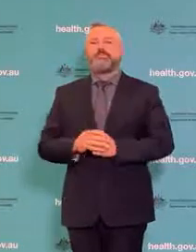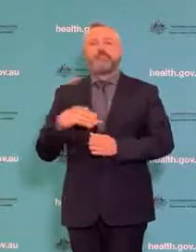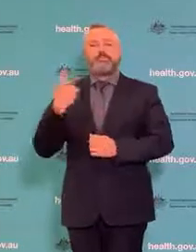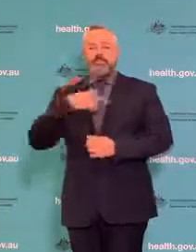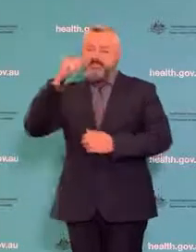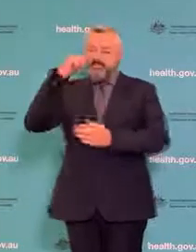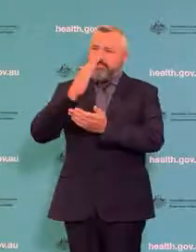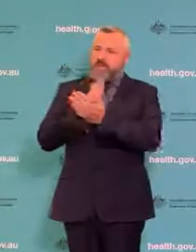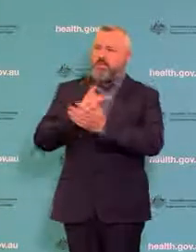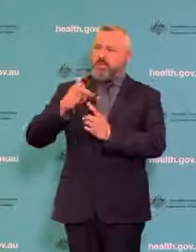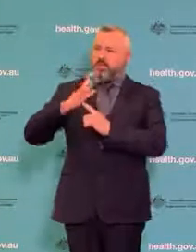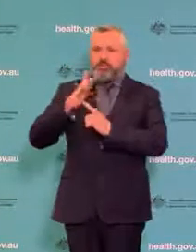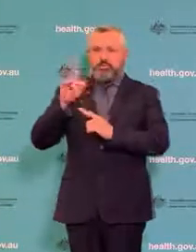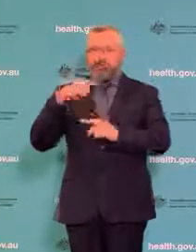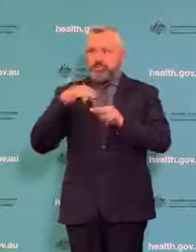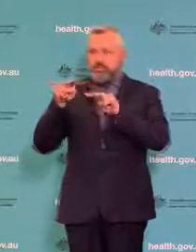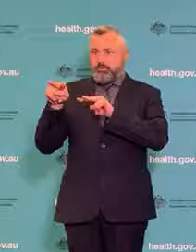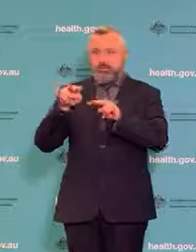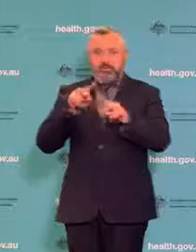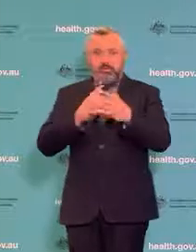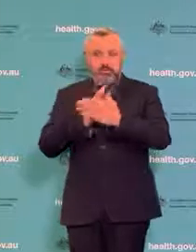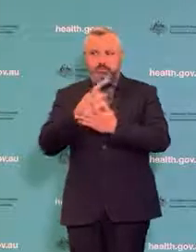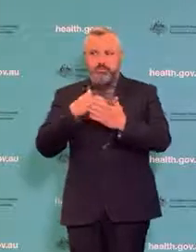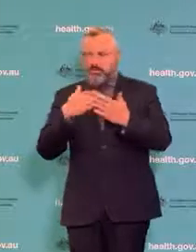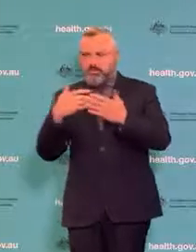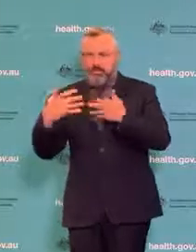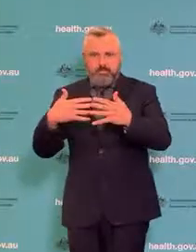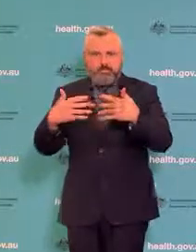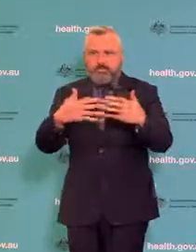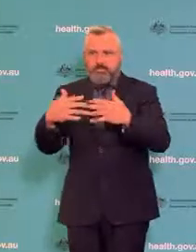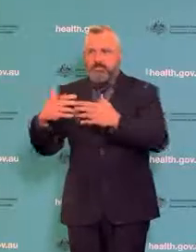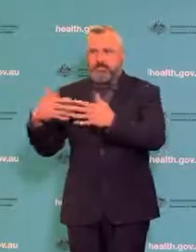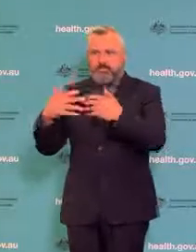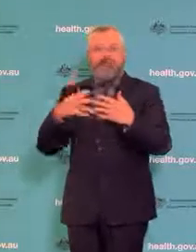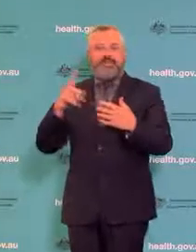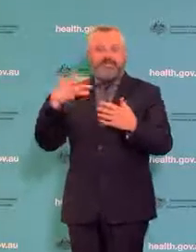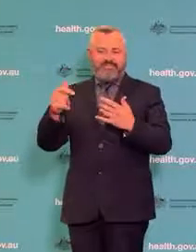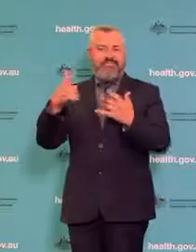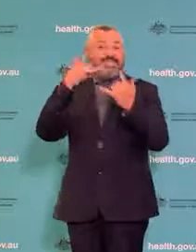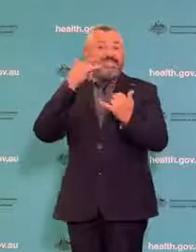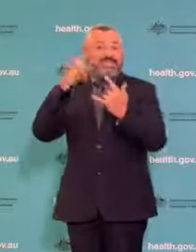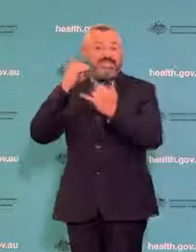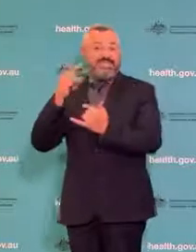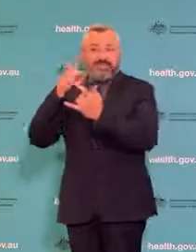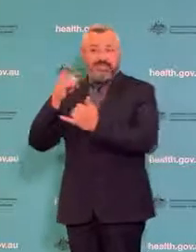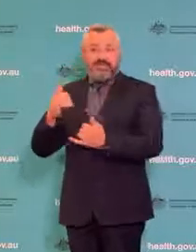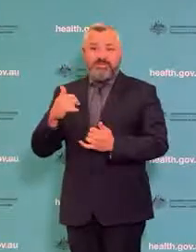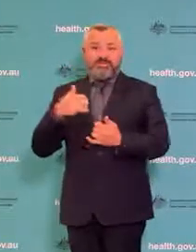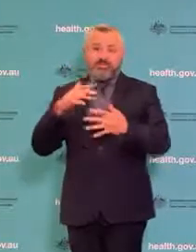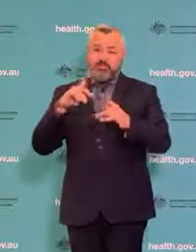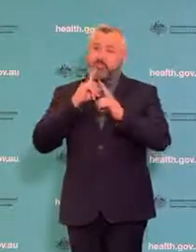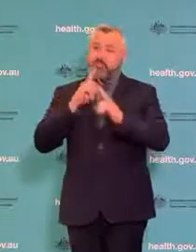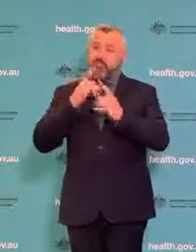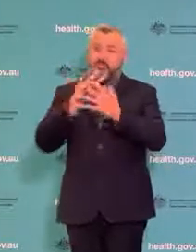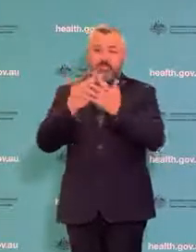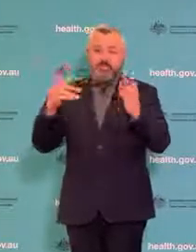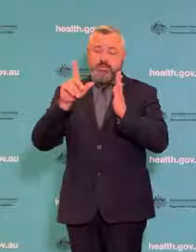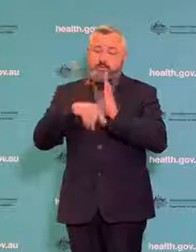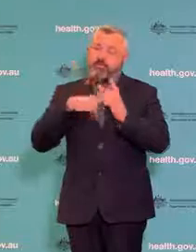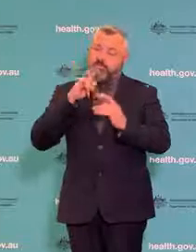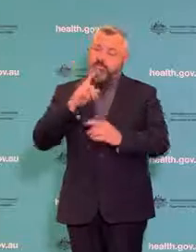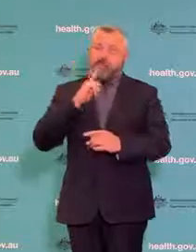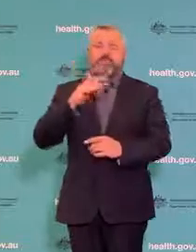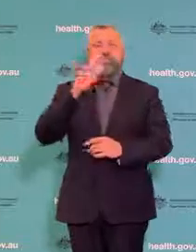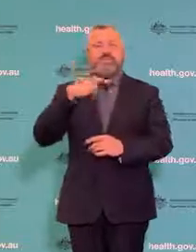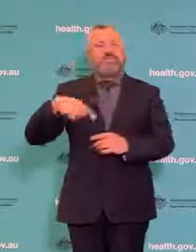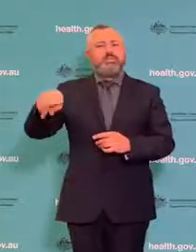to COVID-19 is testing. And so, whilst you've heard it many times before, I ask you again, if you feel any symptoms